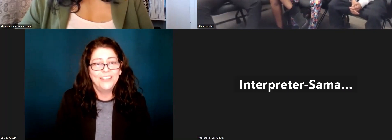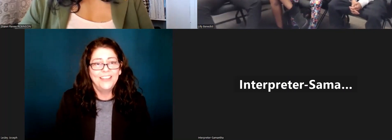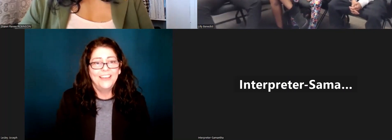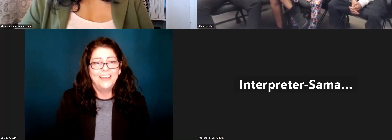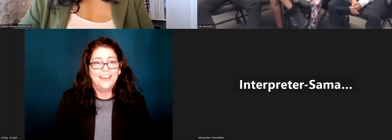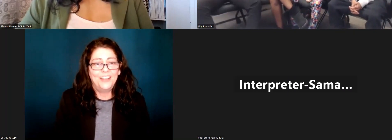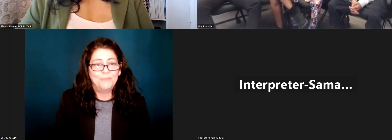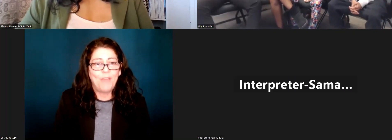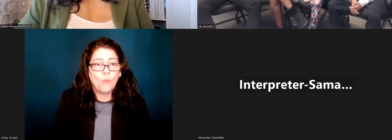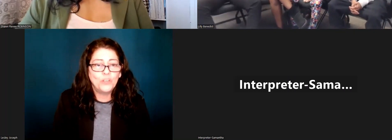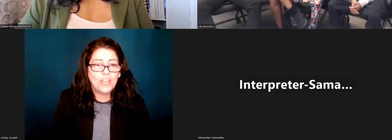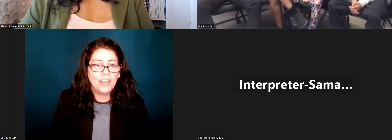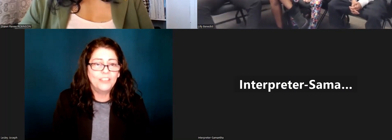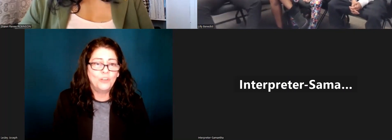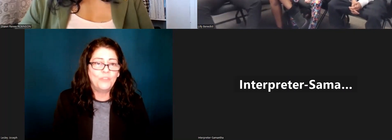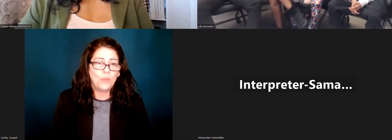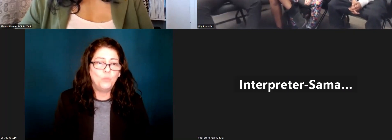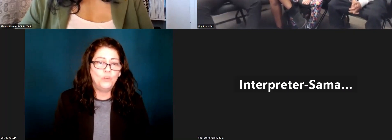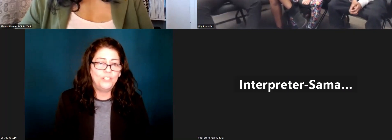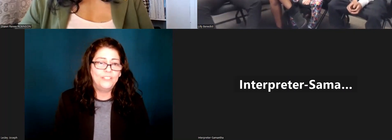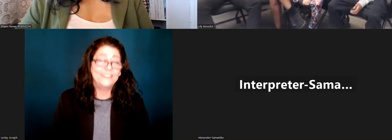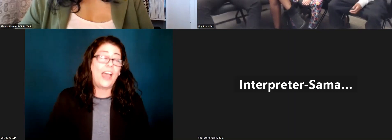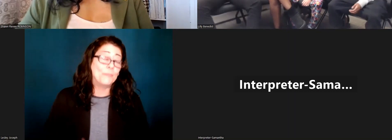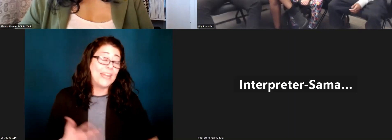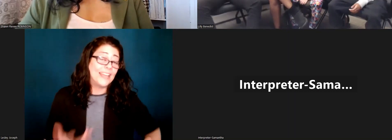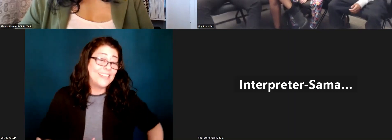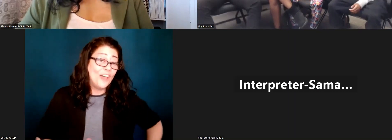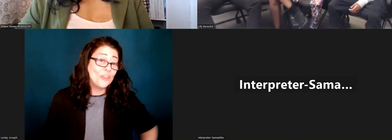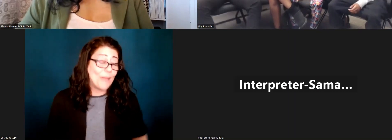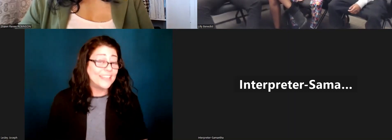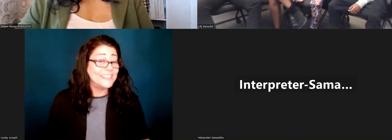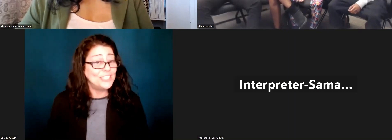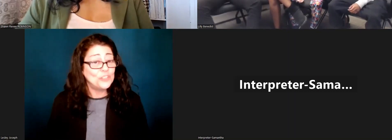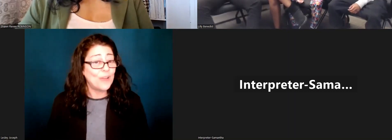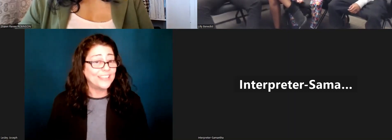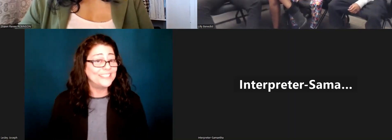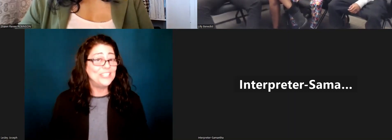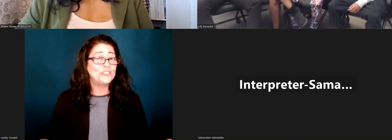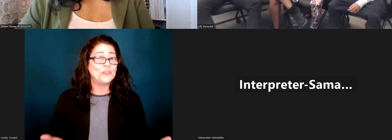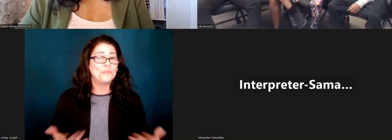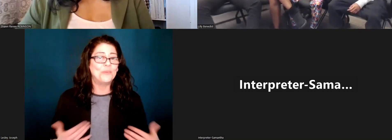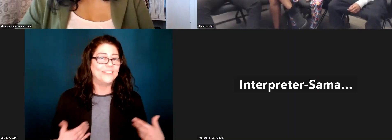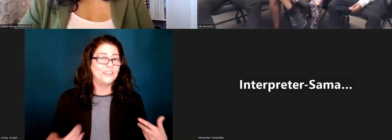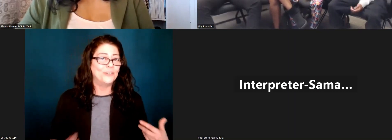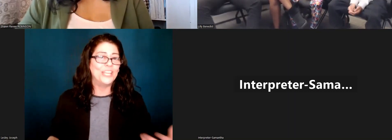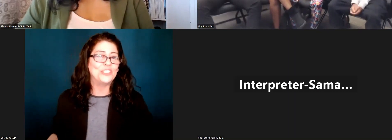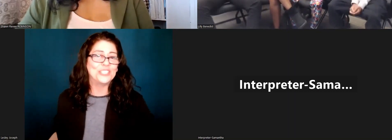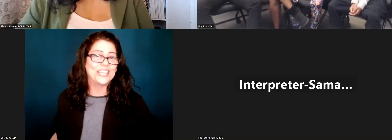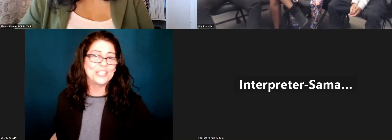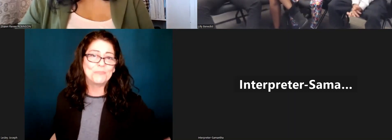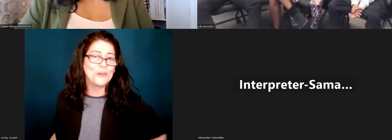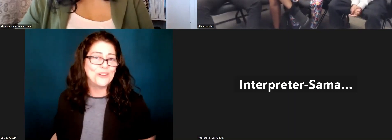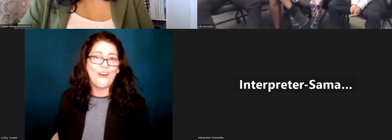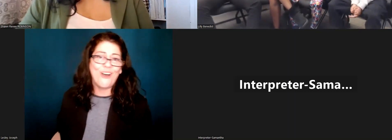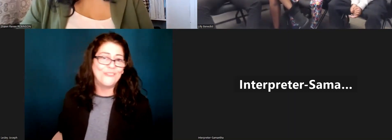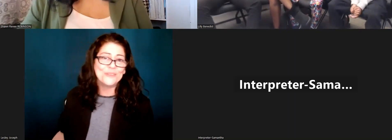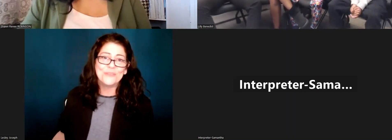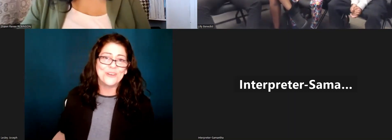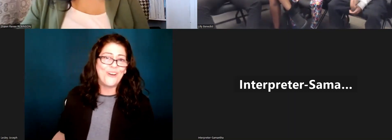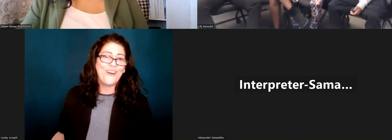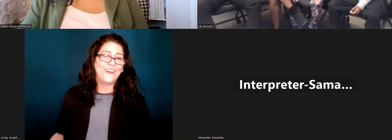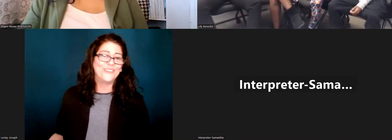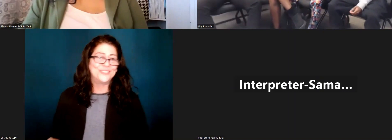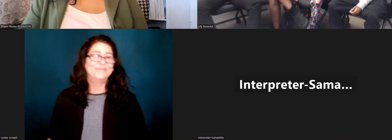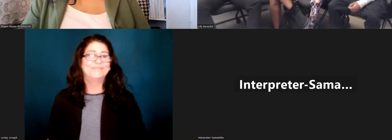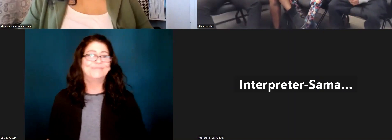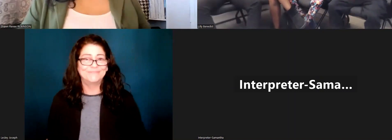know. I wish you know, they would. I mean, I tell them I can teach you, but you know, it just gets put off and